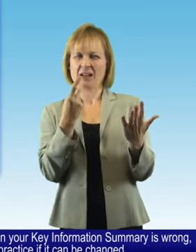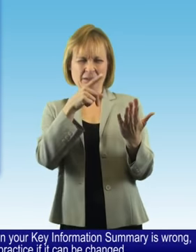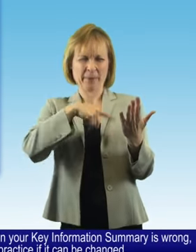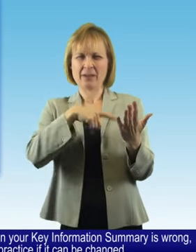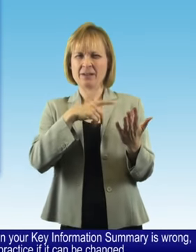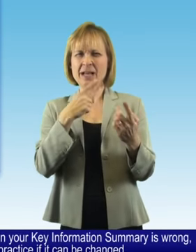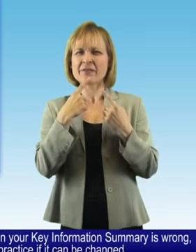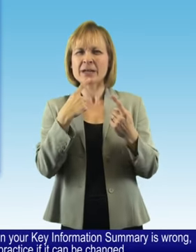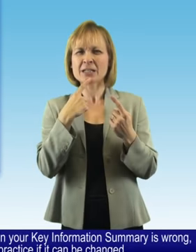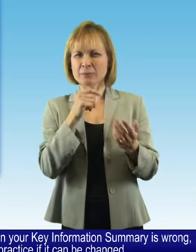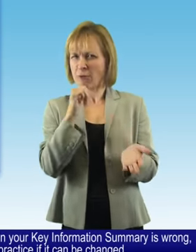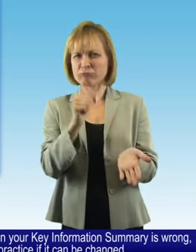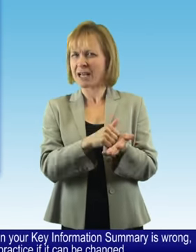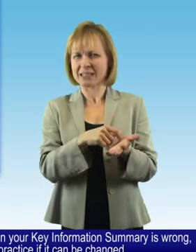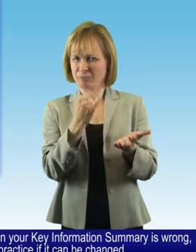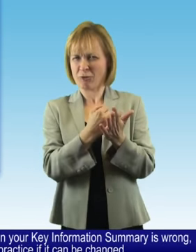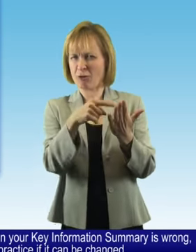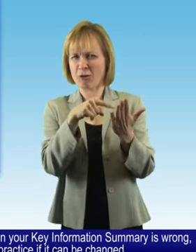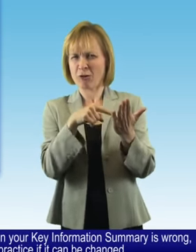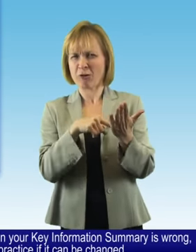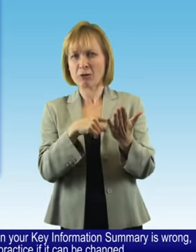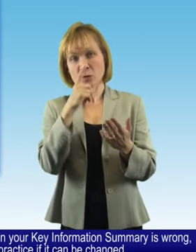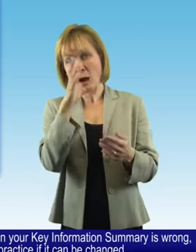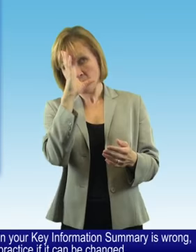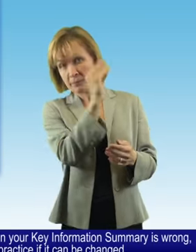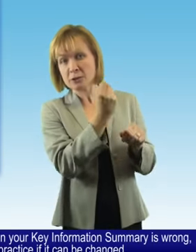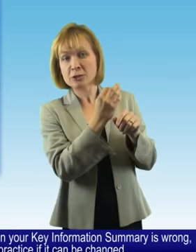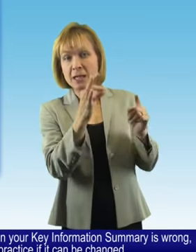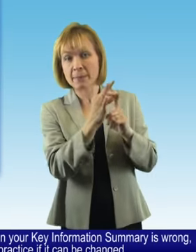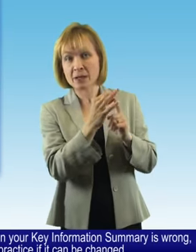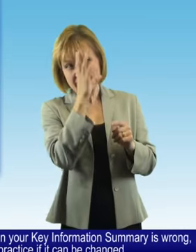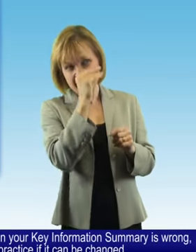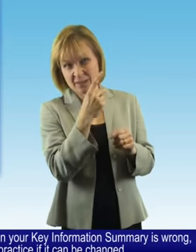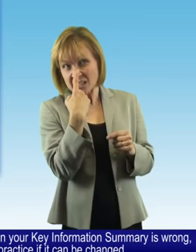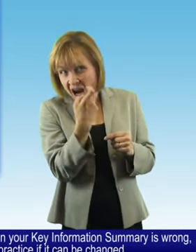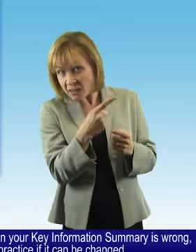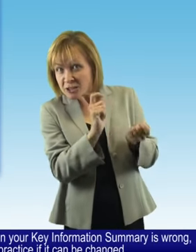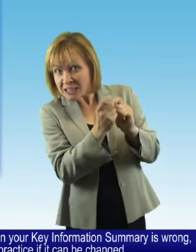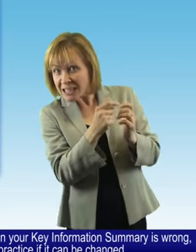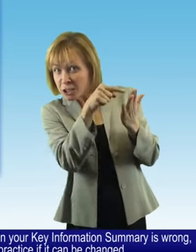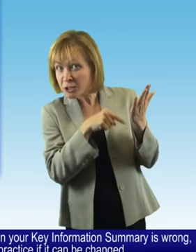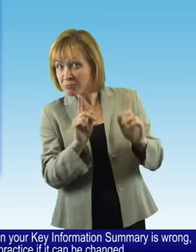If you think any of the information in your key information summary is wrong, you can ask your GP practice if it can be